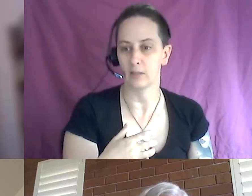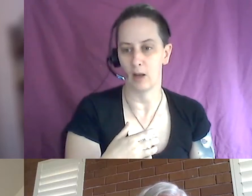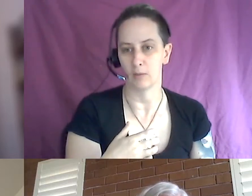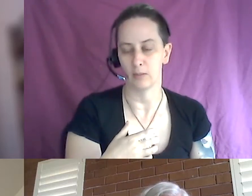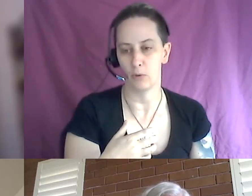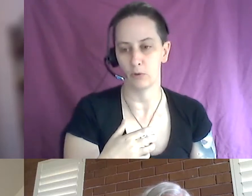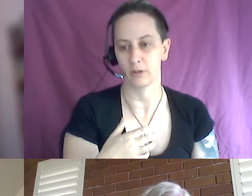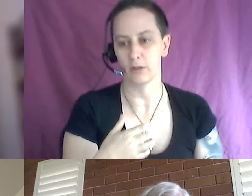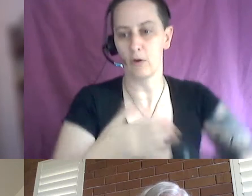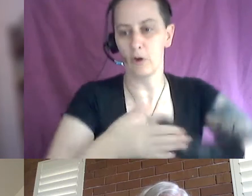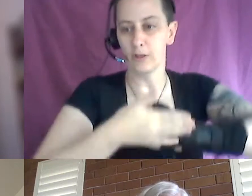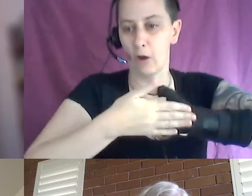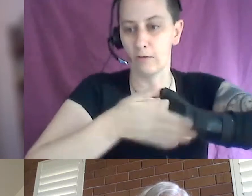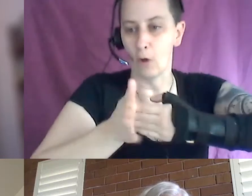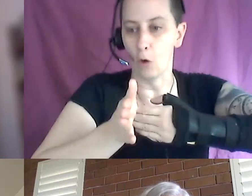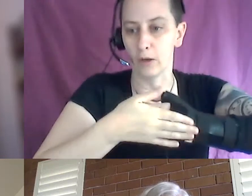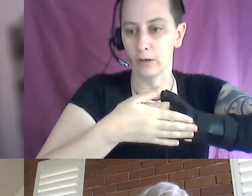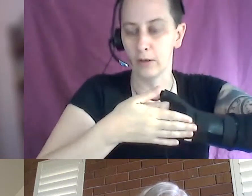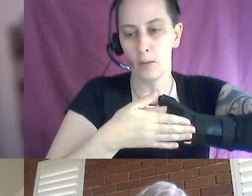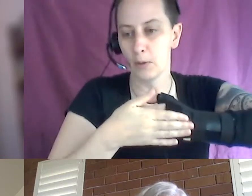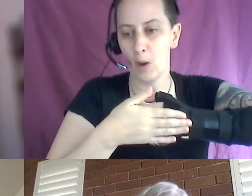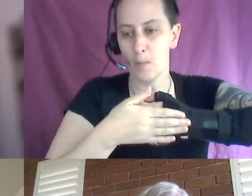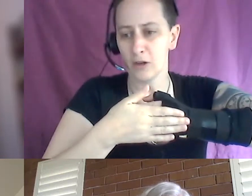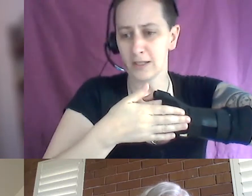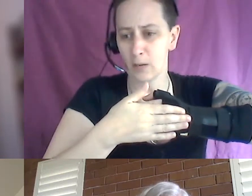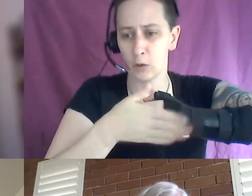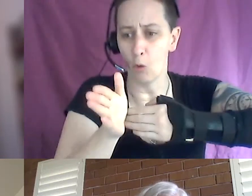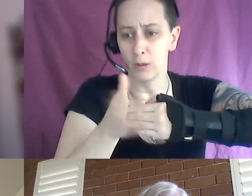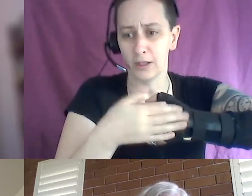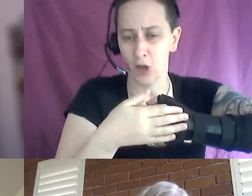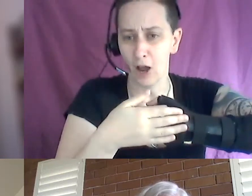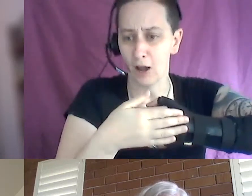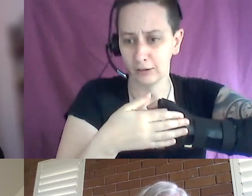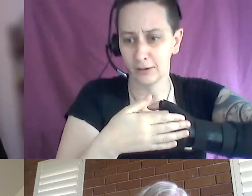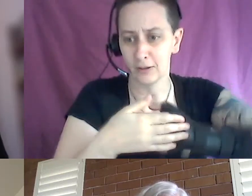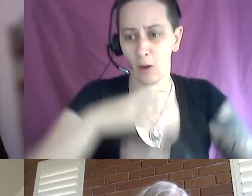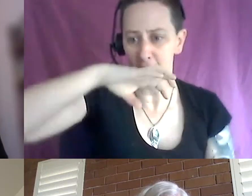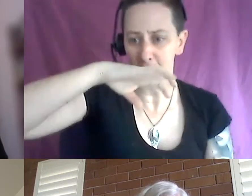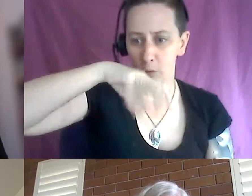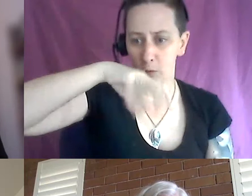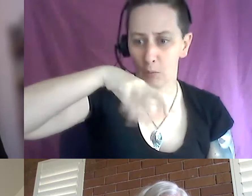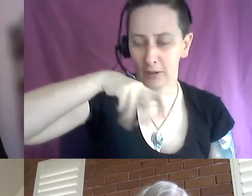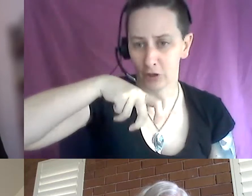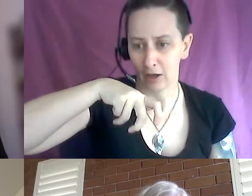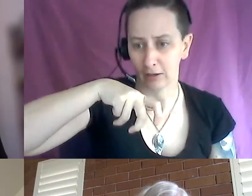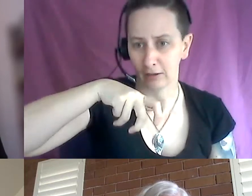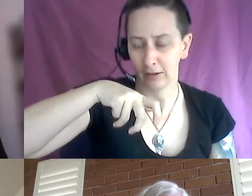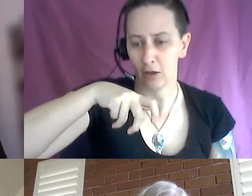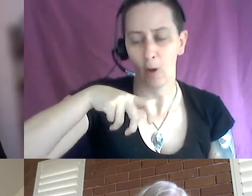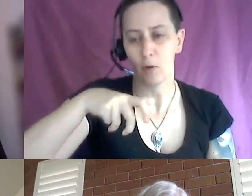context, becomes important. So we've got the sign for open, but I'm not going to say, will you open the jar? I'm going to say, will you open the jar? I'm